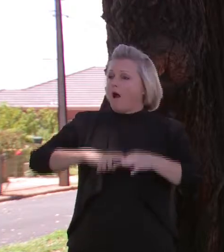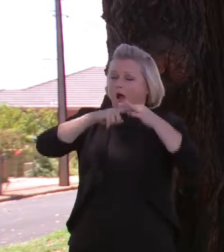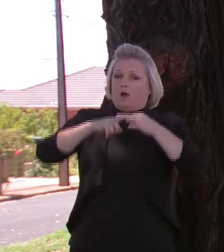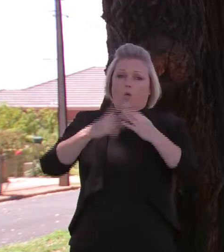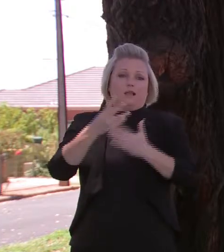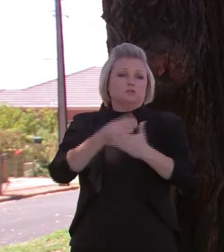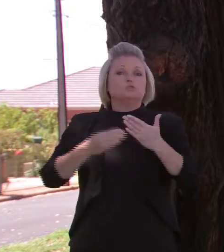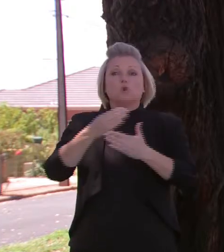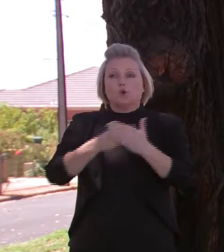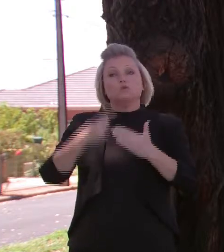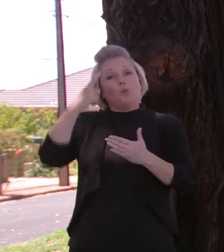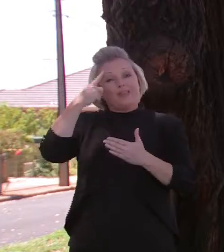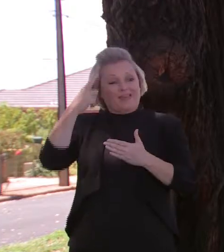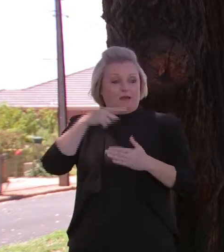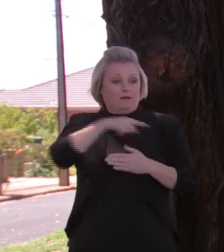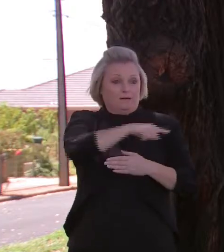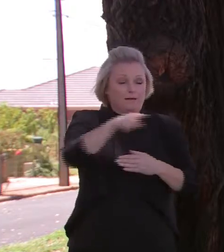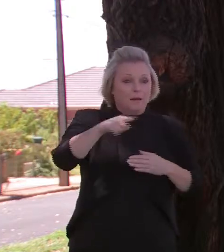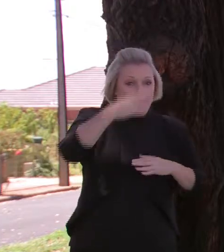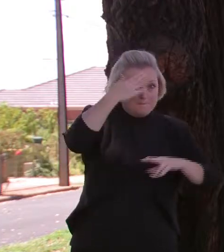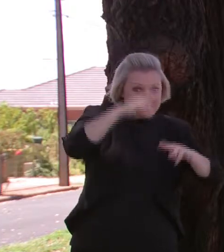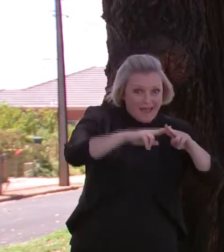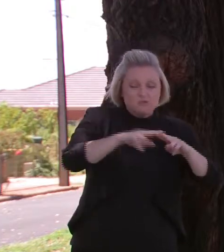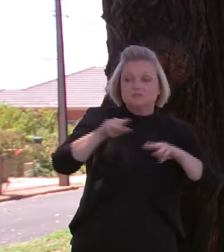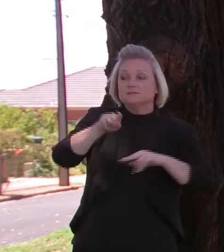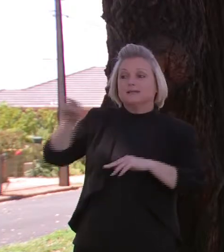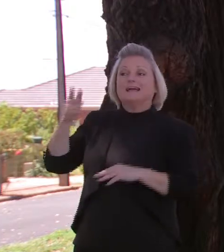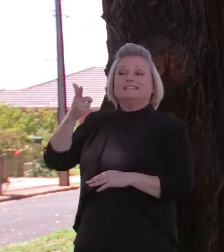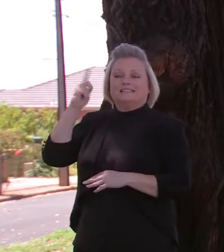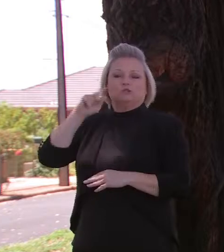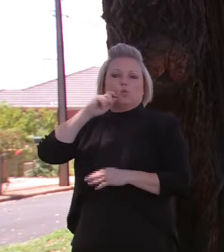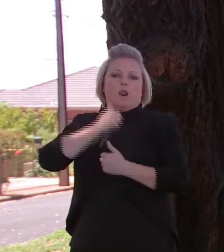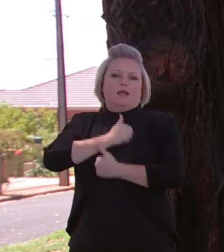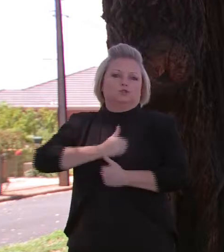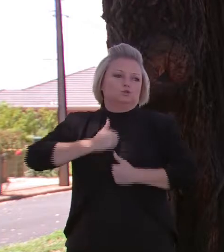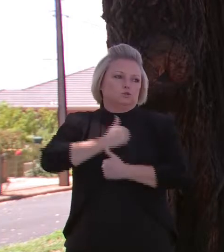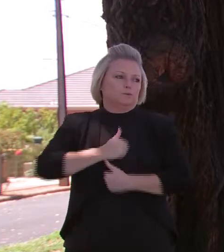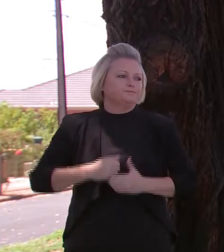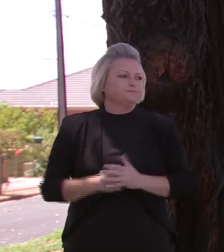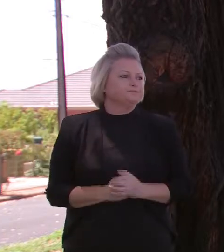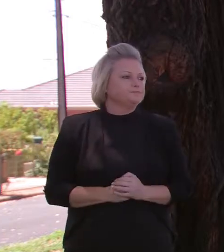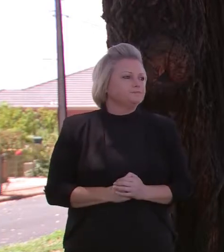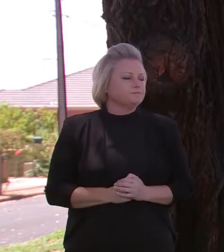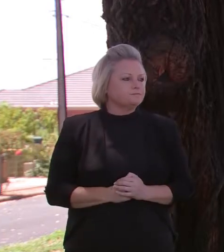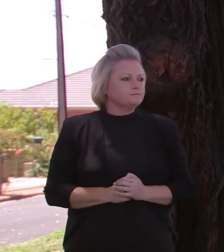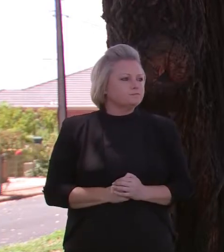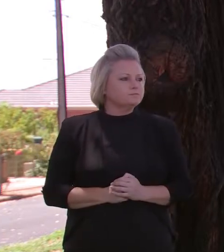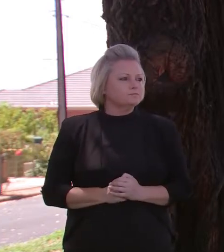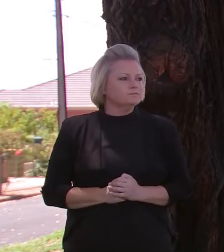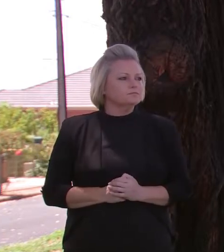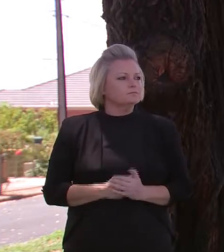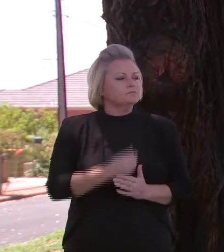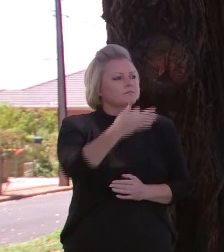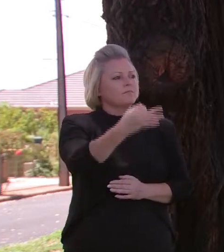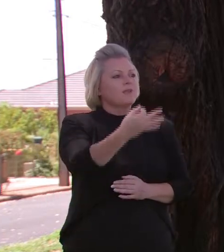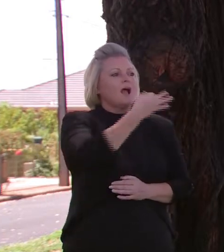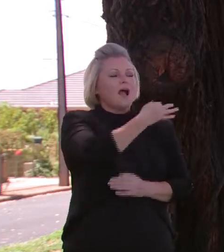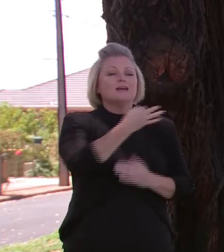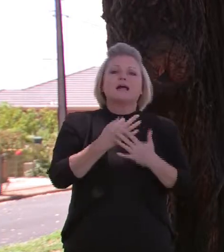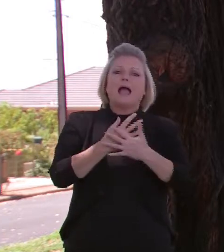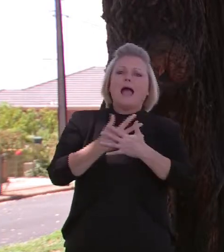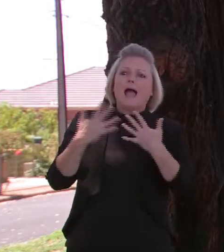think they'll be very welcomed. Do you have any early information? Sorry, I'll just let them question. Do you have any early information on how many students have actually attended school